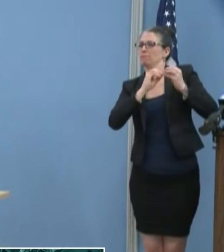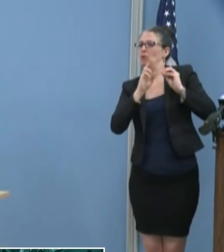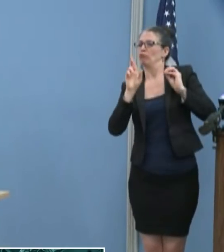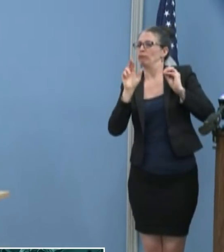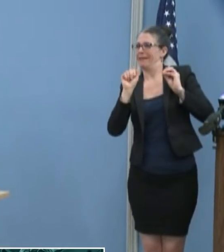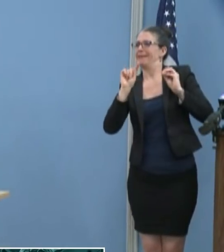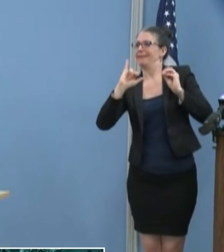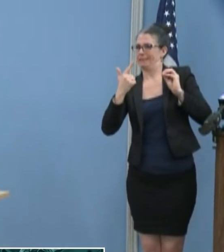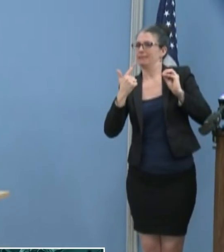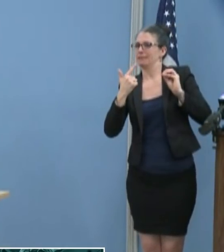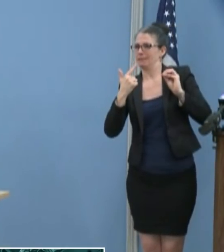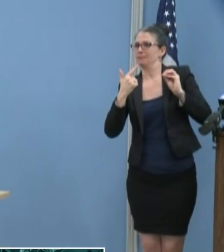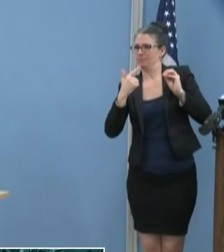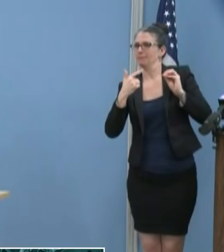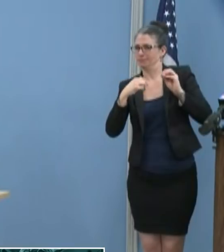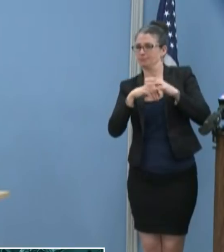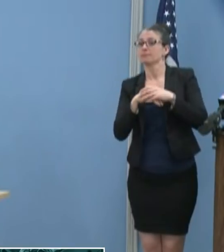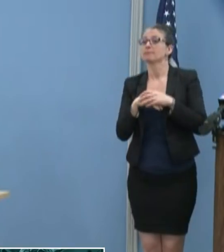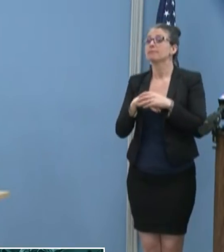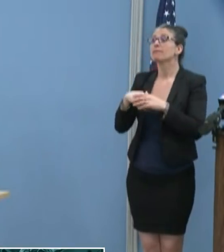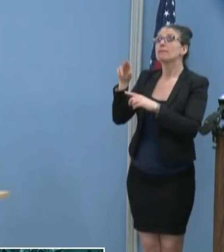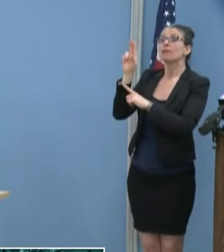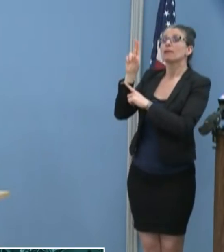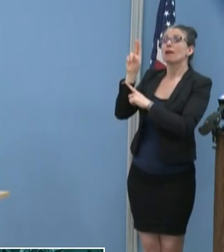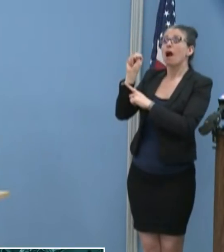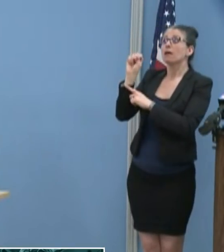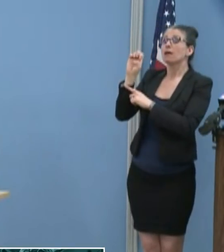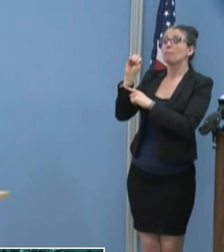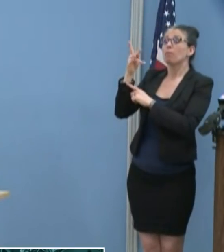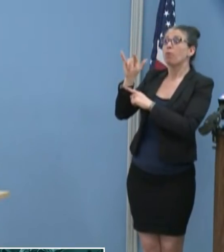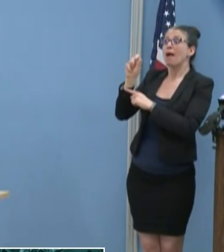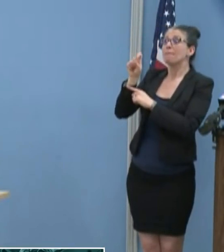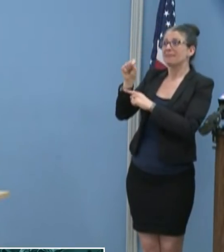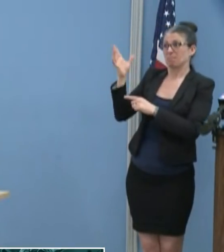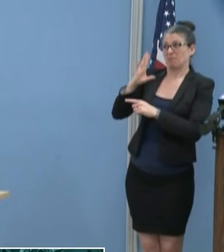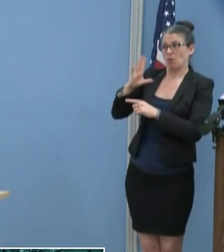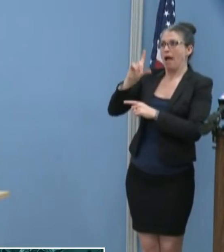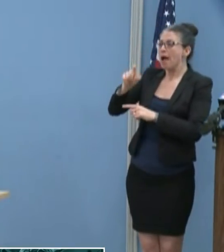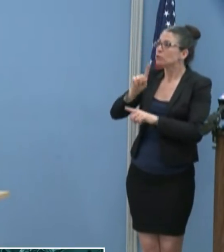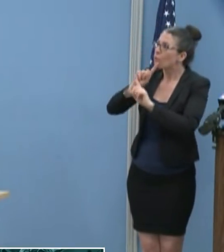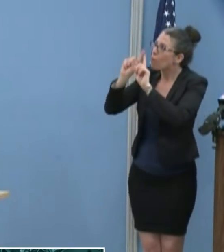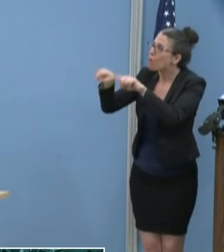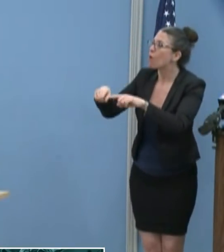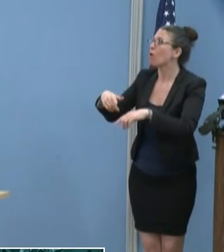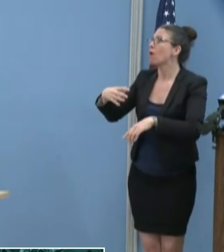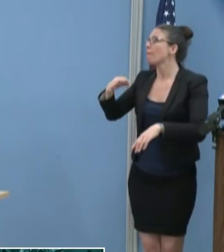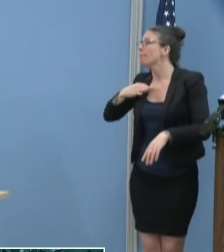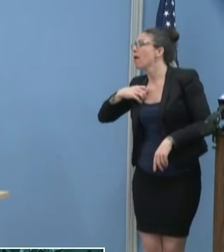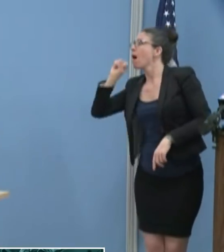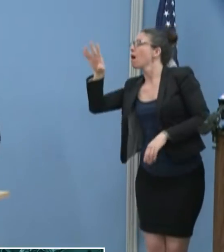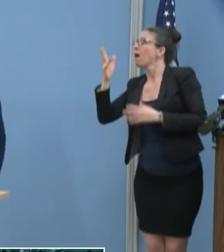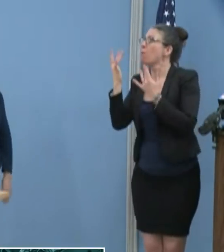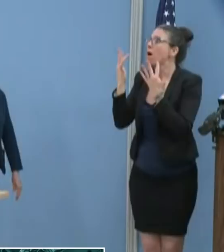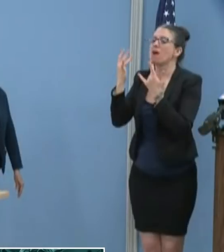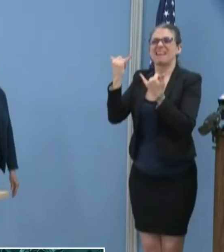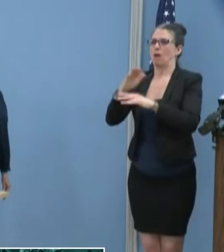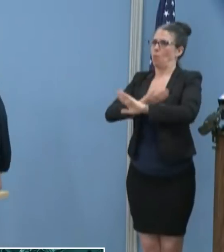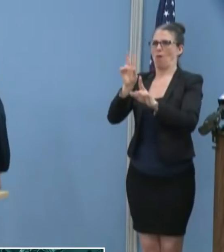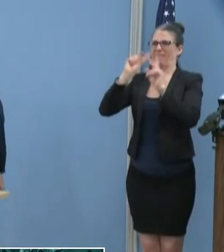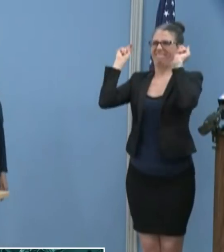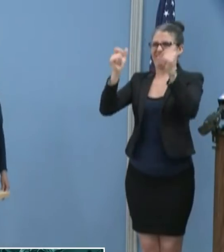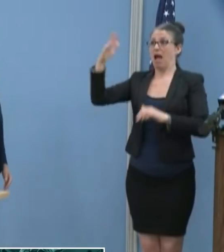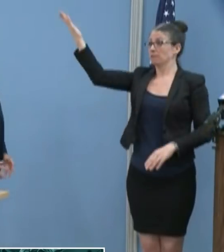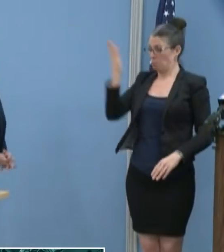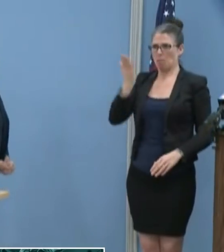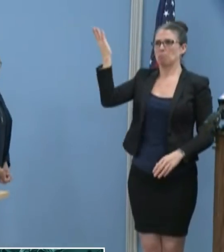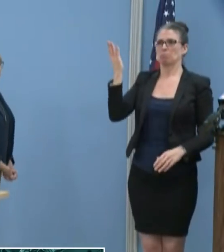claiming unemployment because of the COVID-19 outbreak. Those two things are not a law. I thank